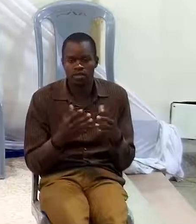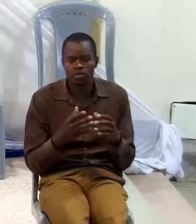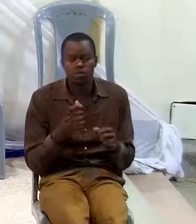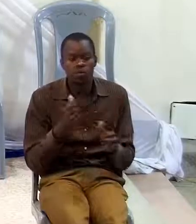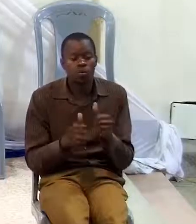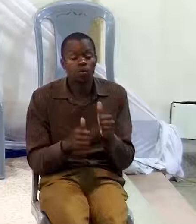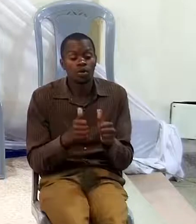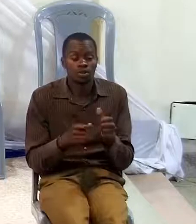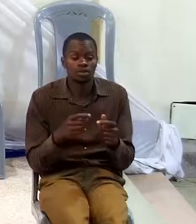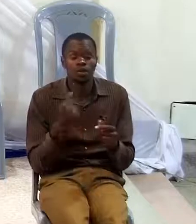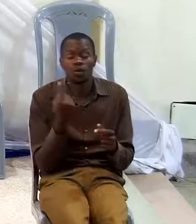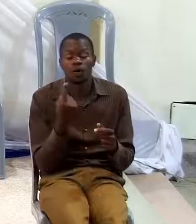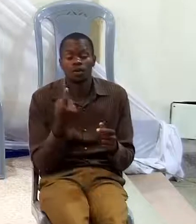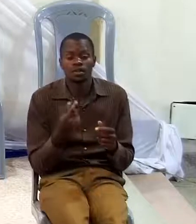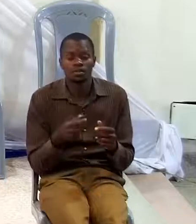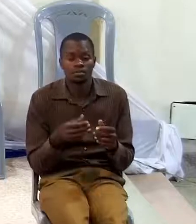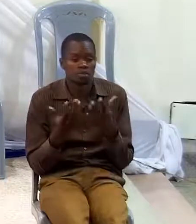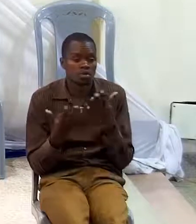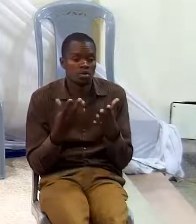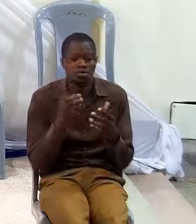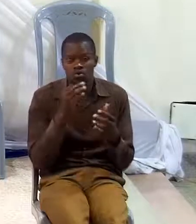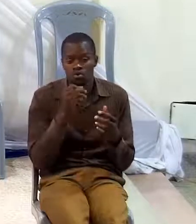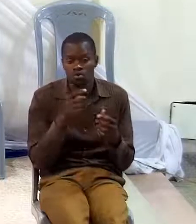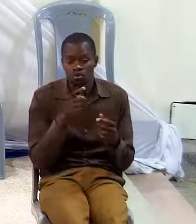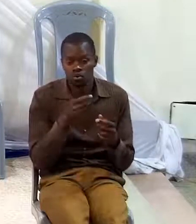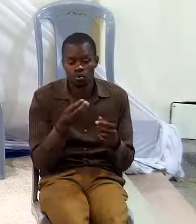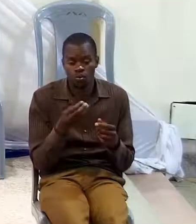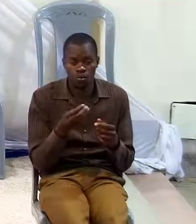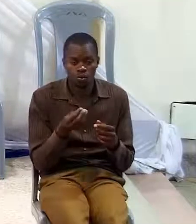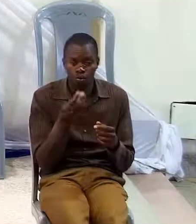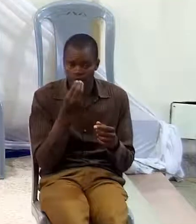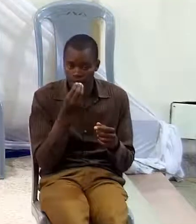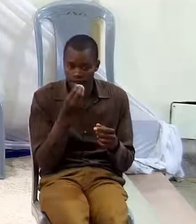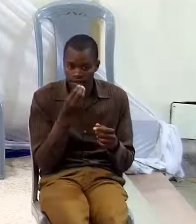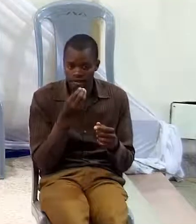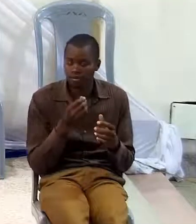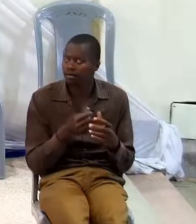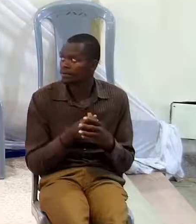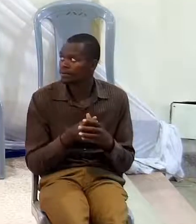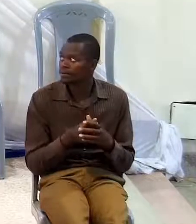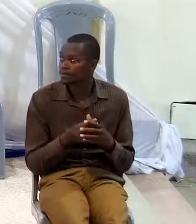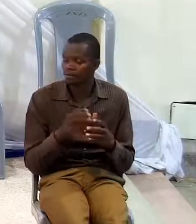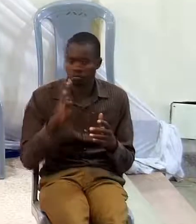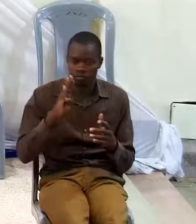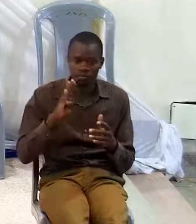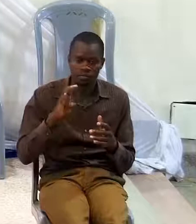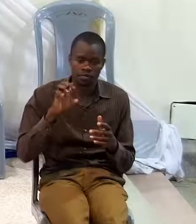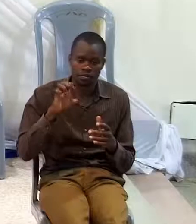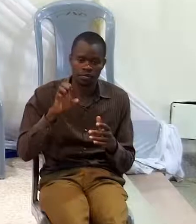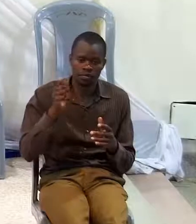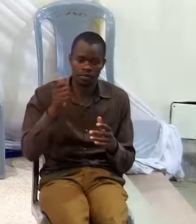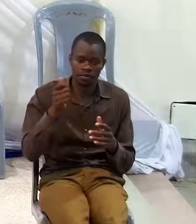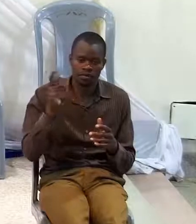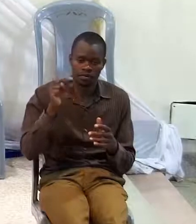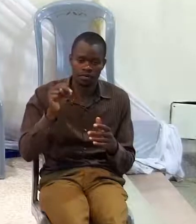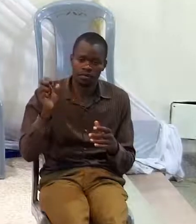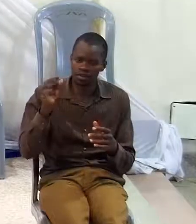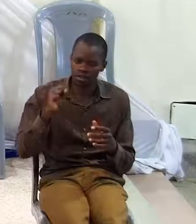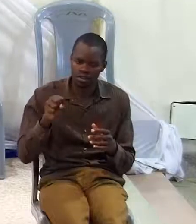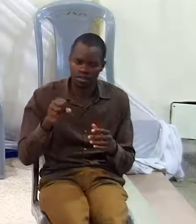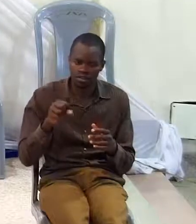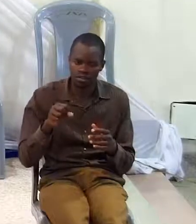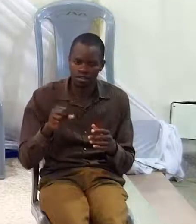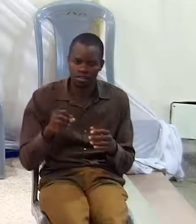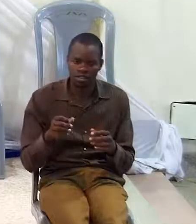you consume the dehuled beans, that which does not have its skin, then you'd better